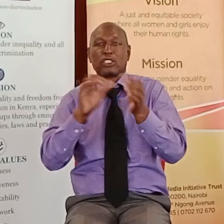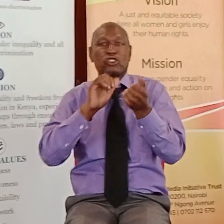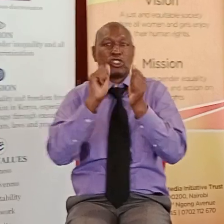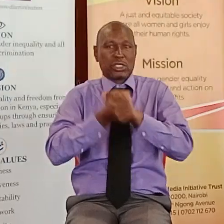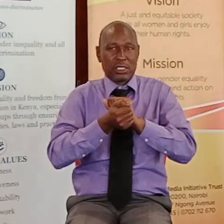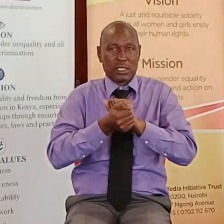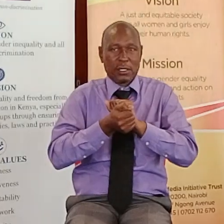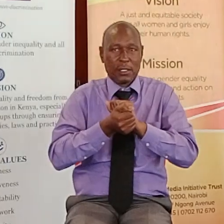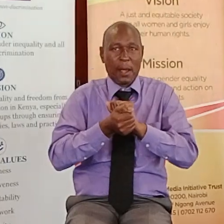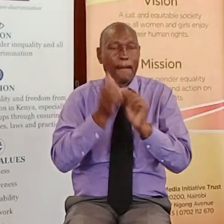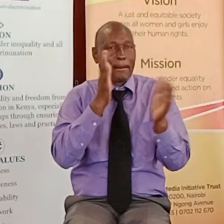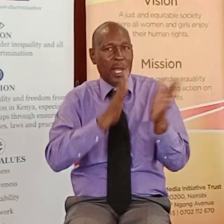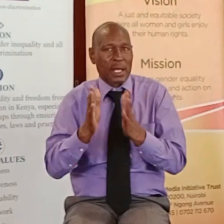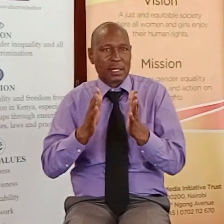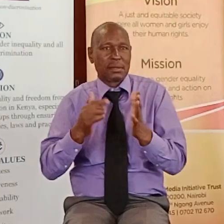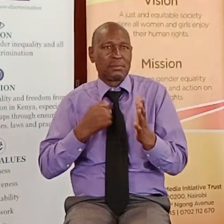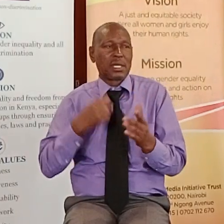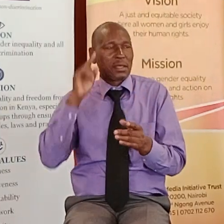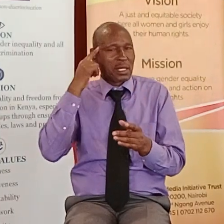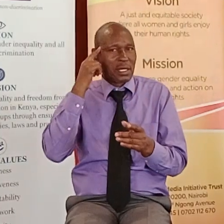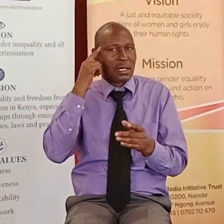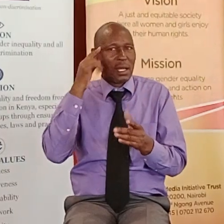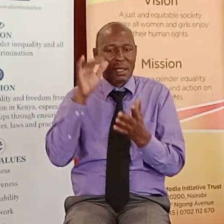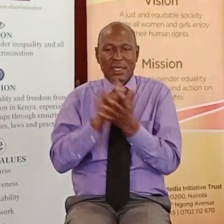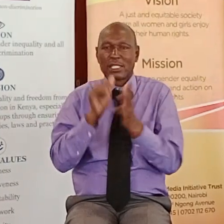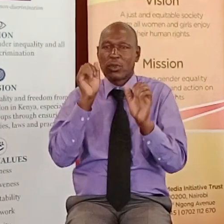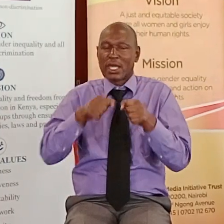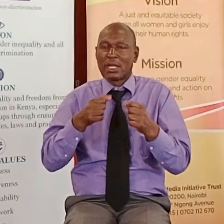here will speak to that matter more incisively,